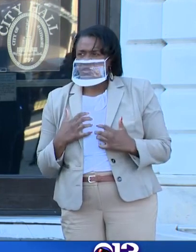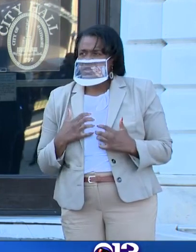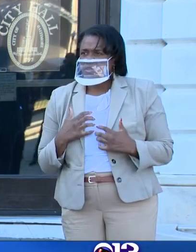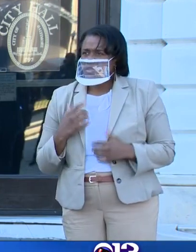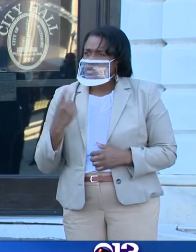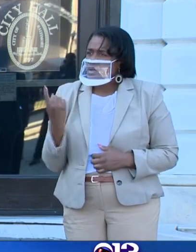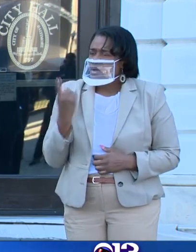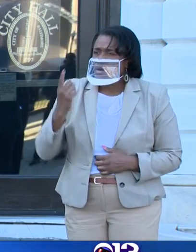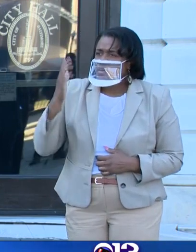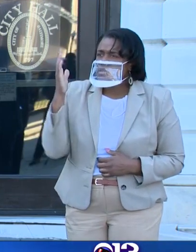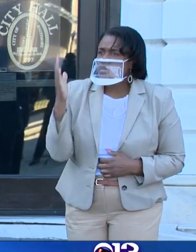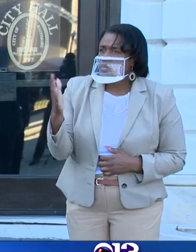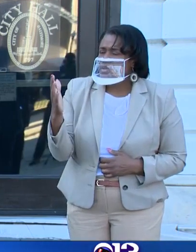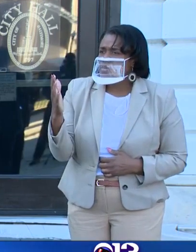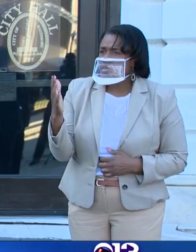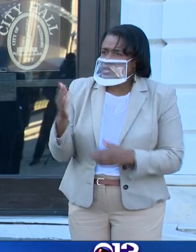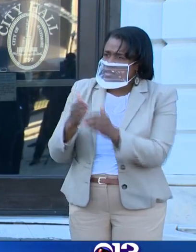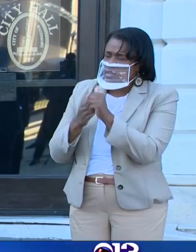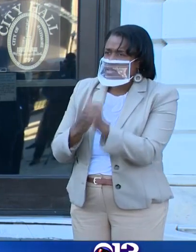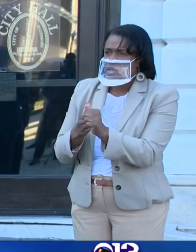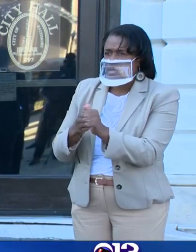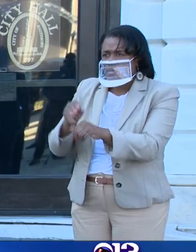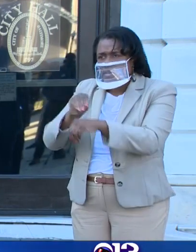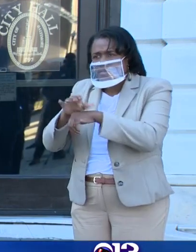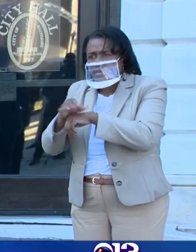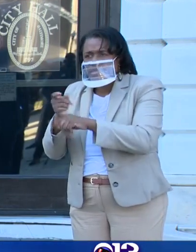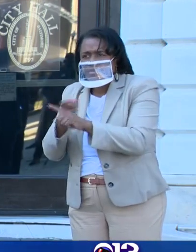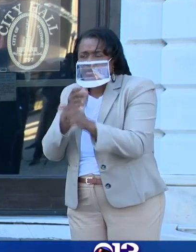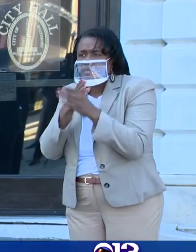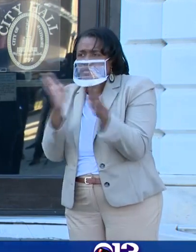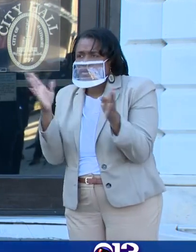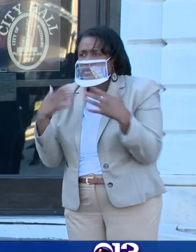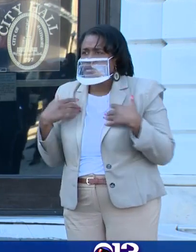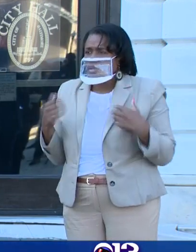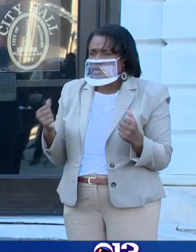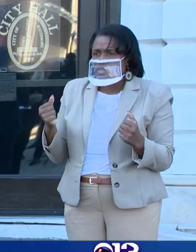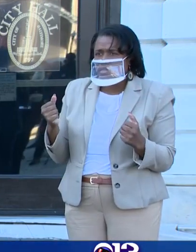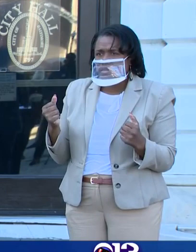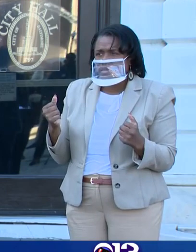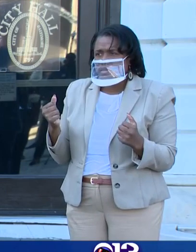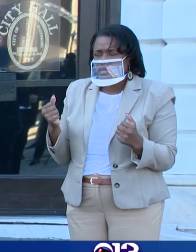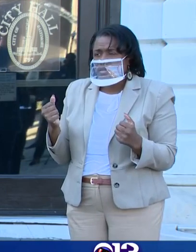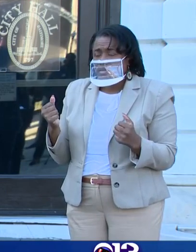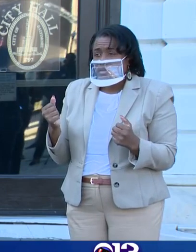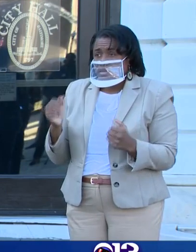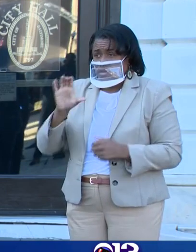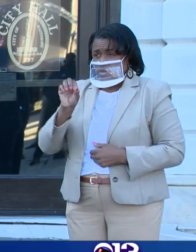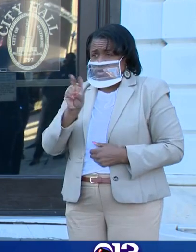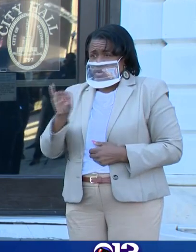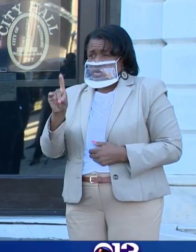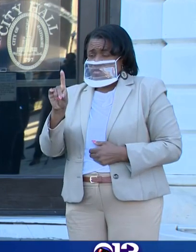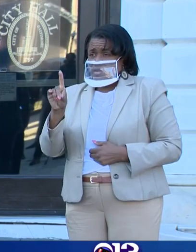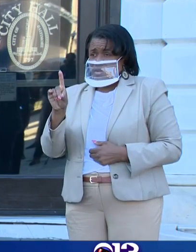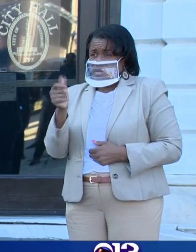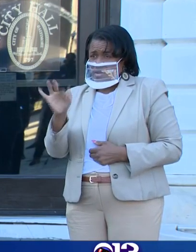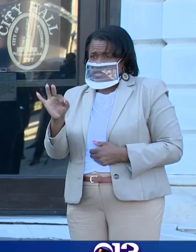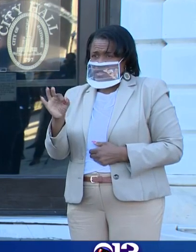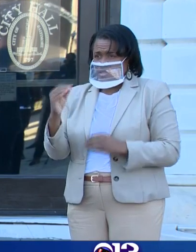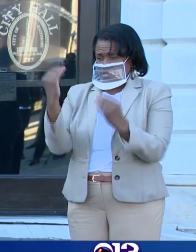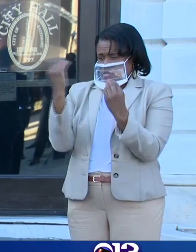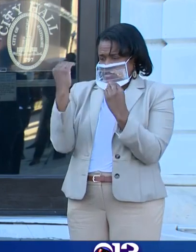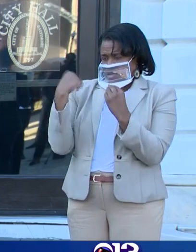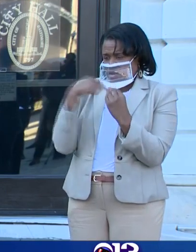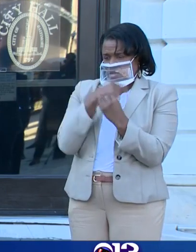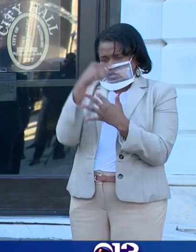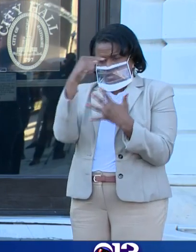always be guided by the advice of public health officials. COVID-19 has taught us many lessons